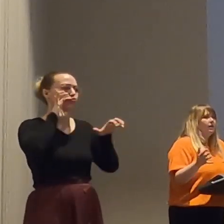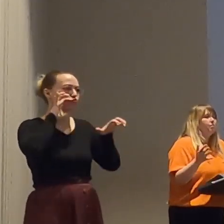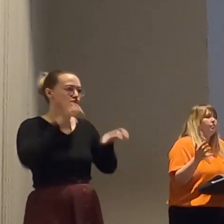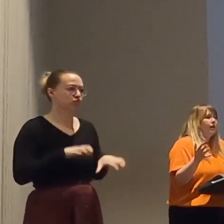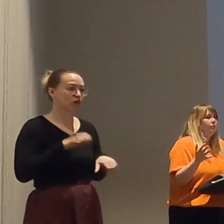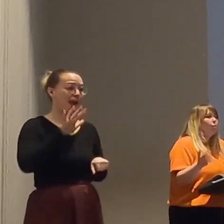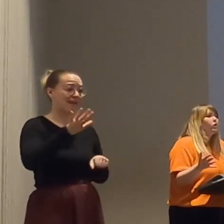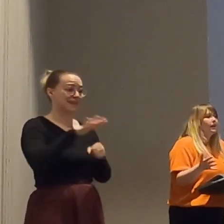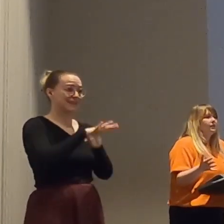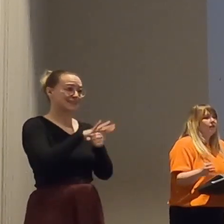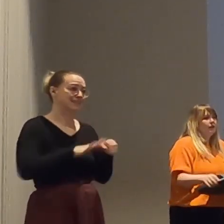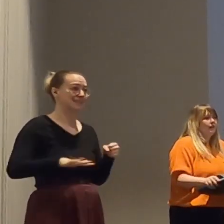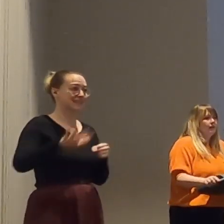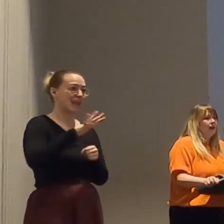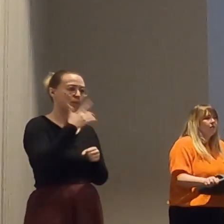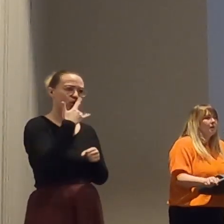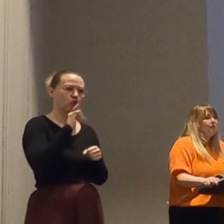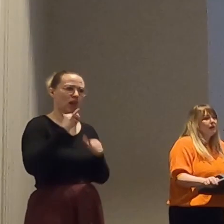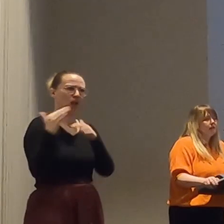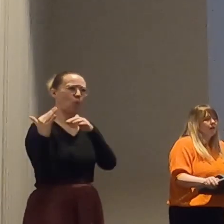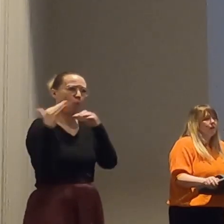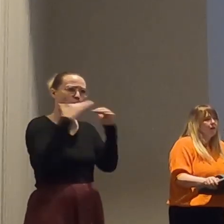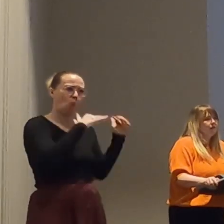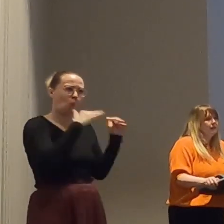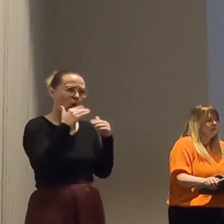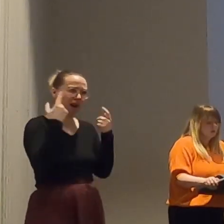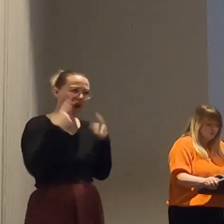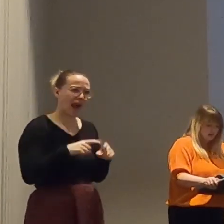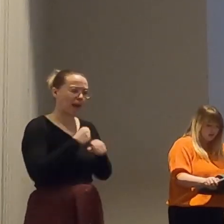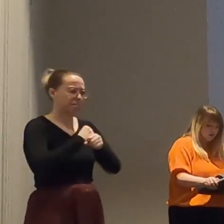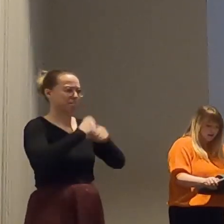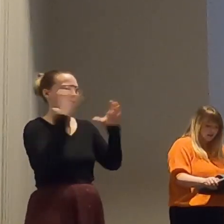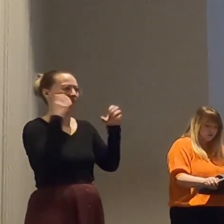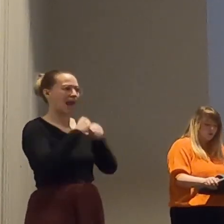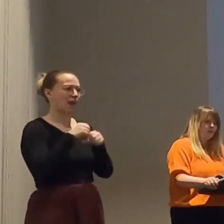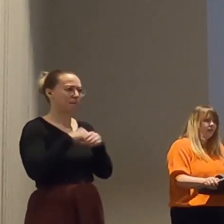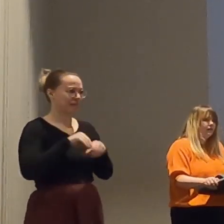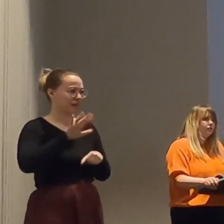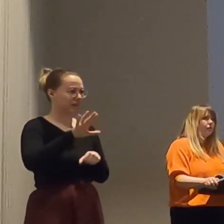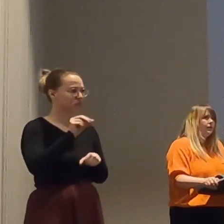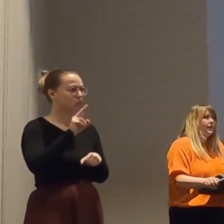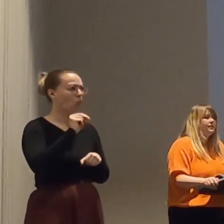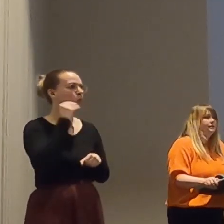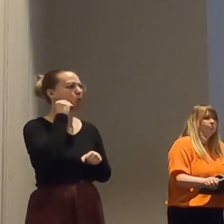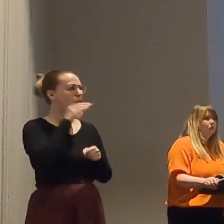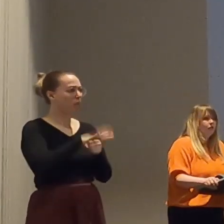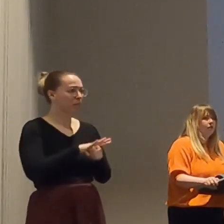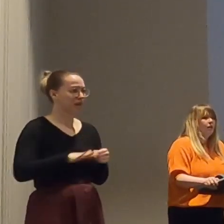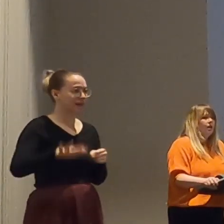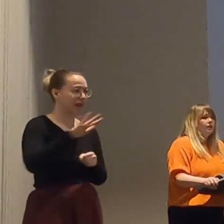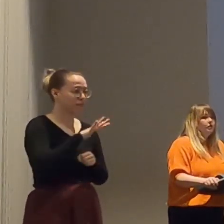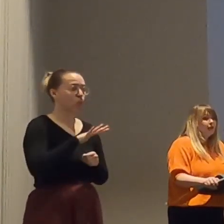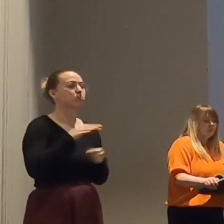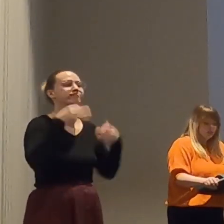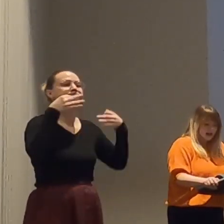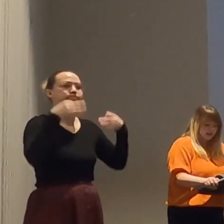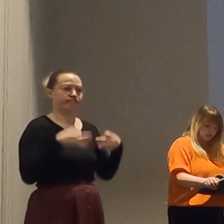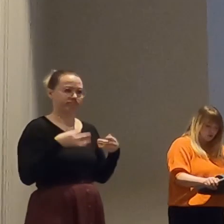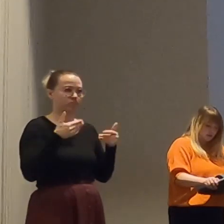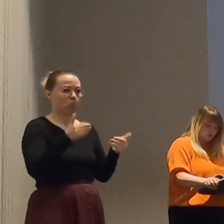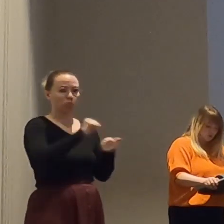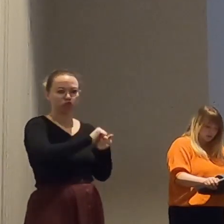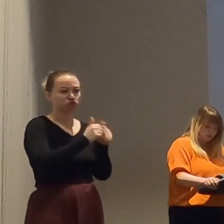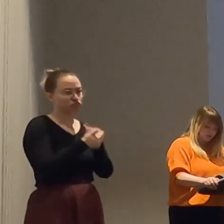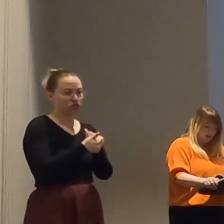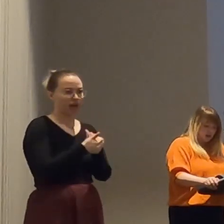looked like a war had gone on and how a bomb had gone off in his own neighborhood. So he took it as his mission to change that,